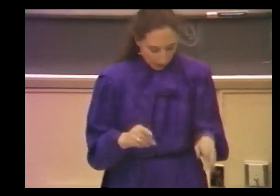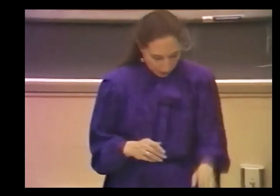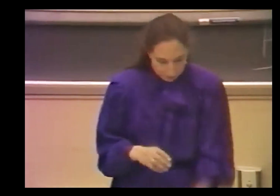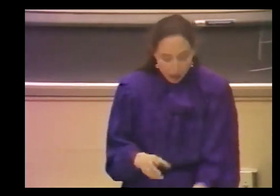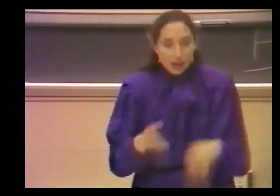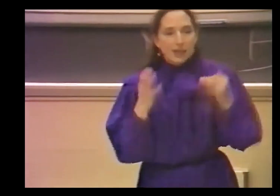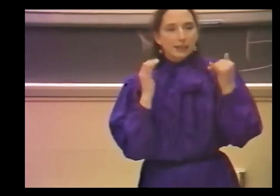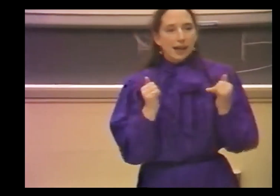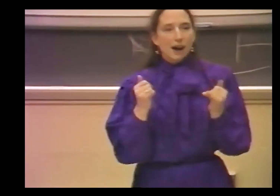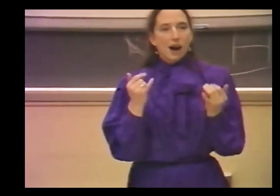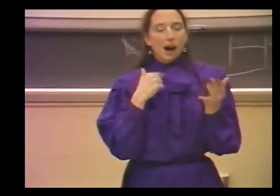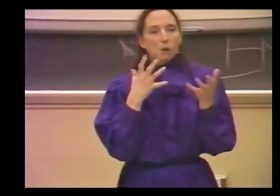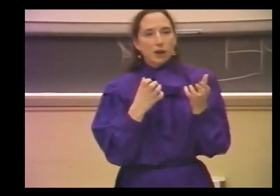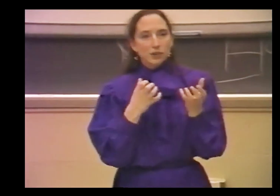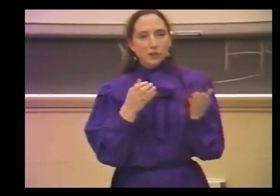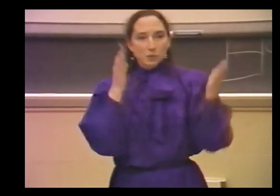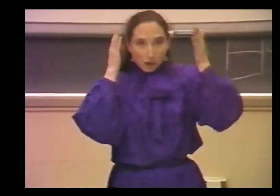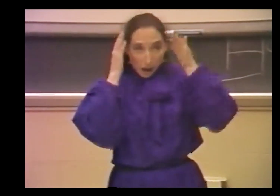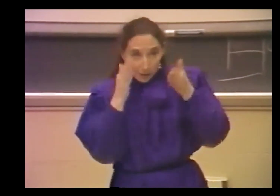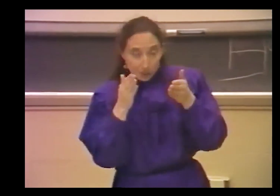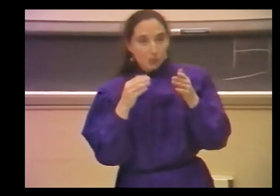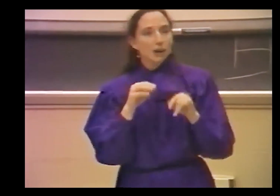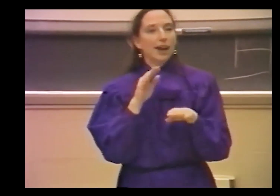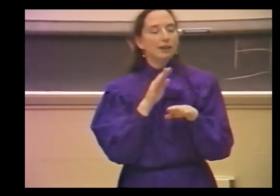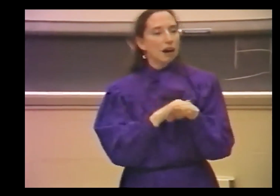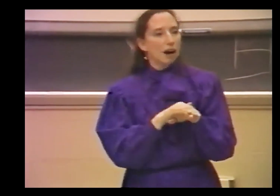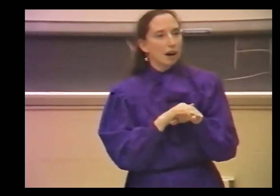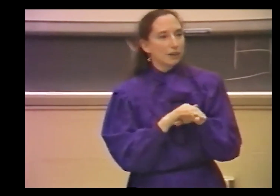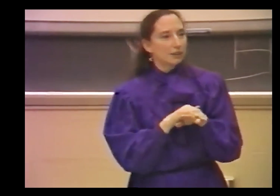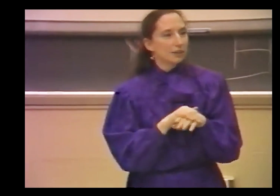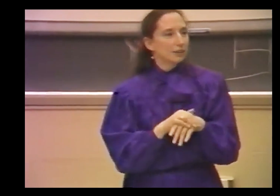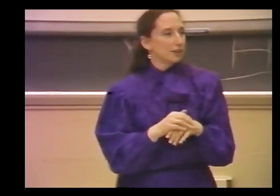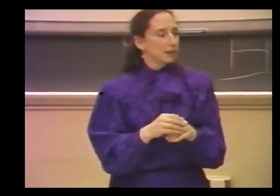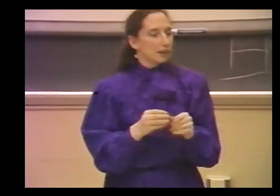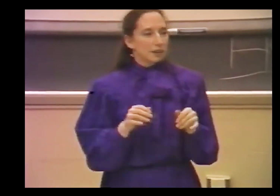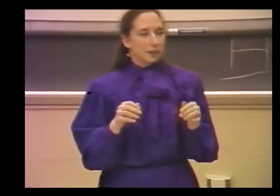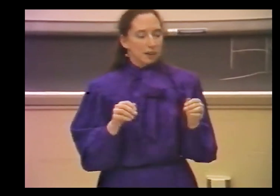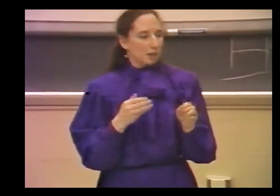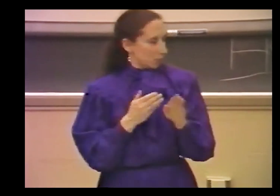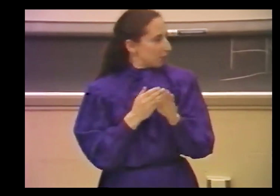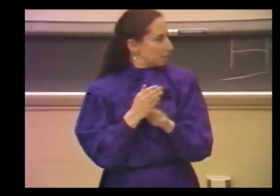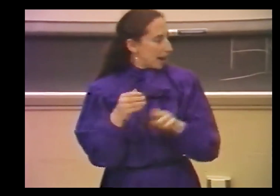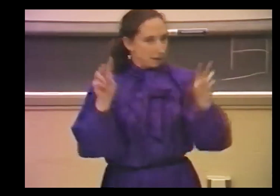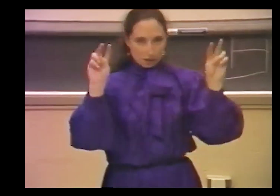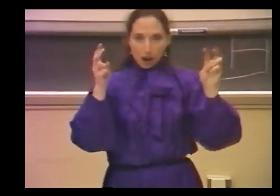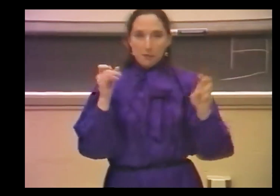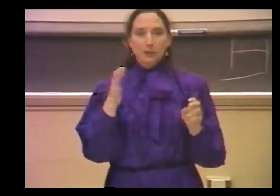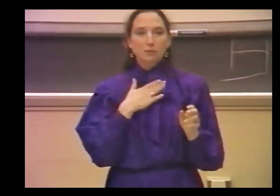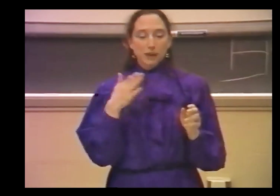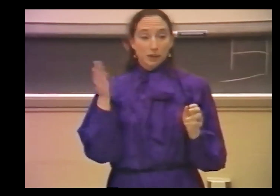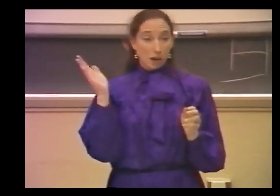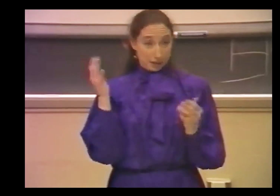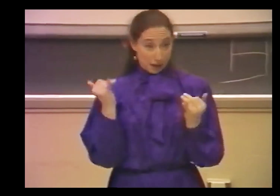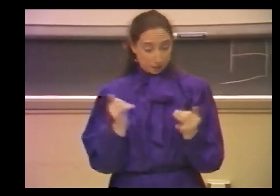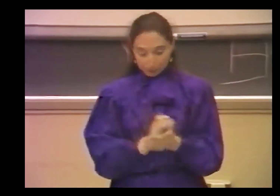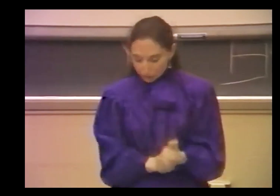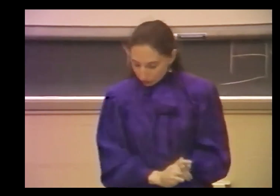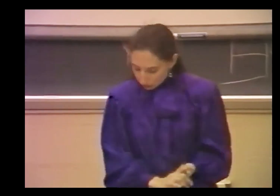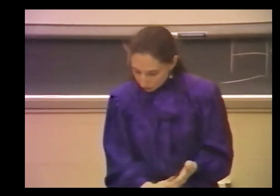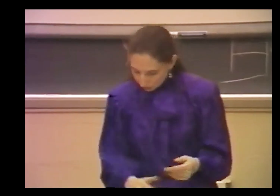Okay, now I want to concentrate on the main topic of my talk now, okay,